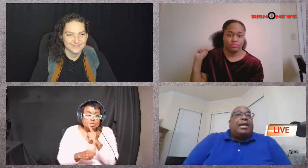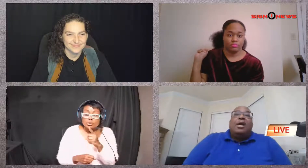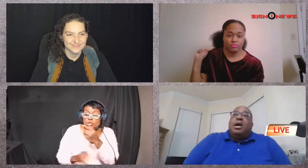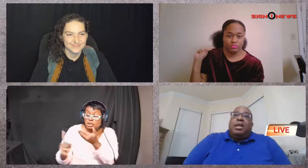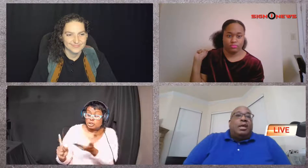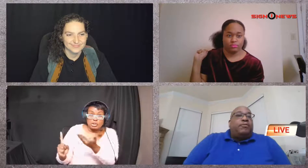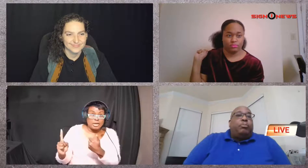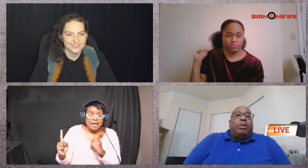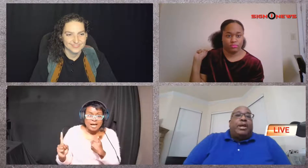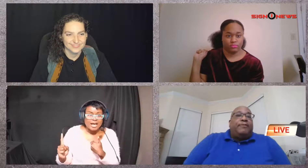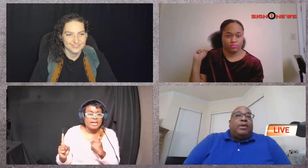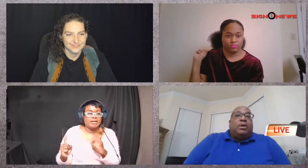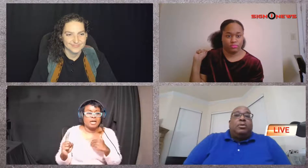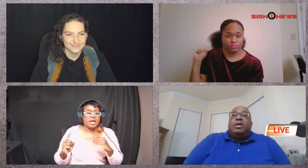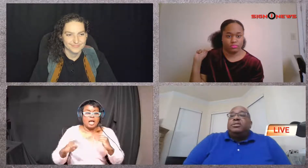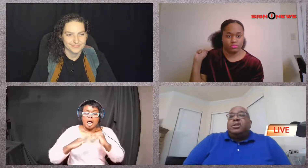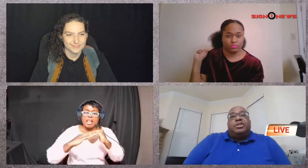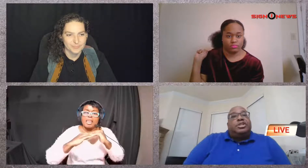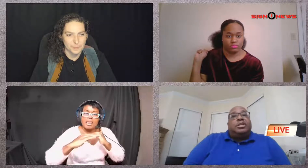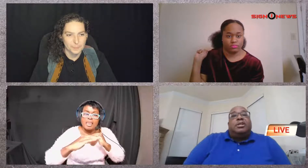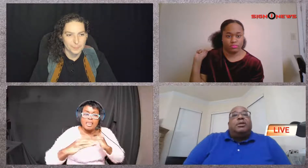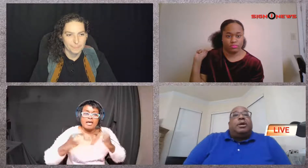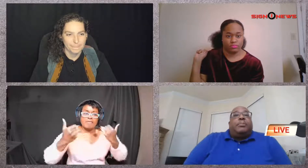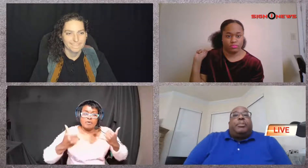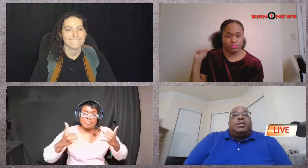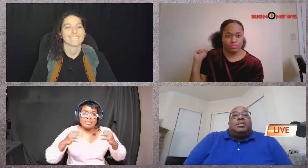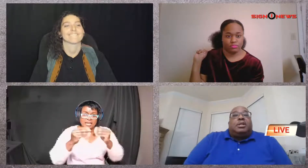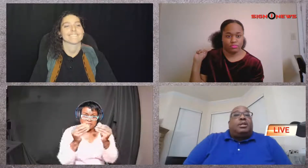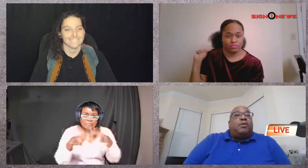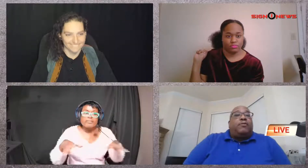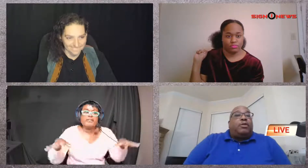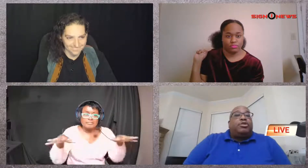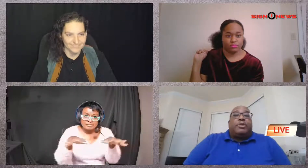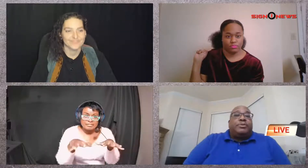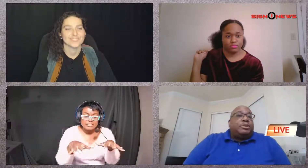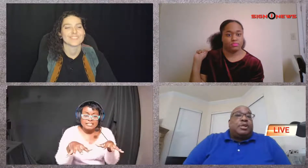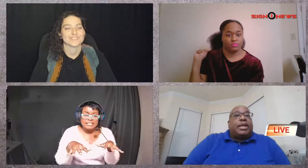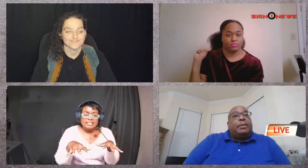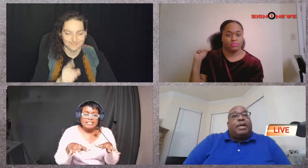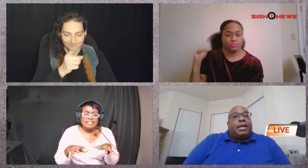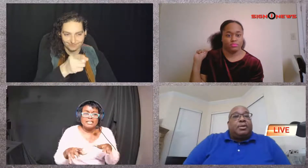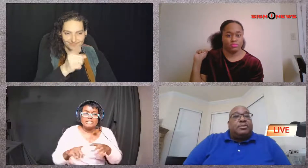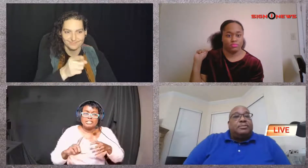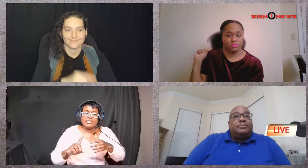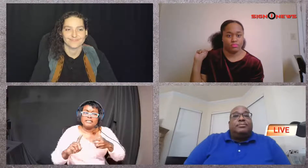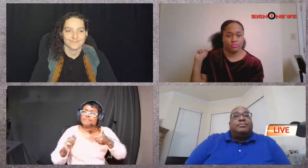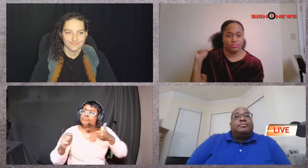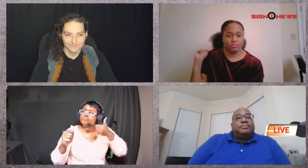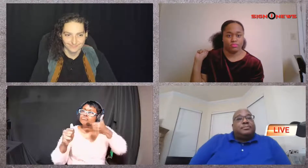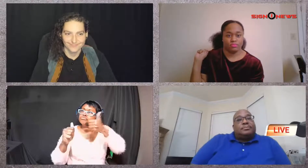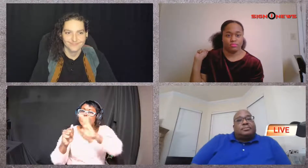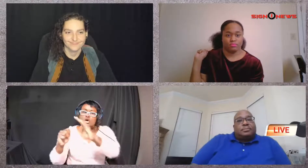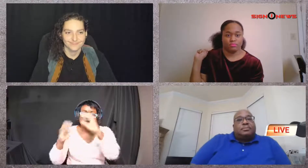she had a level playing field so that she could basically go for her dreams just like anybody else.